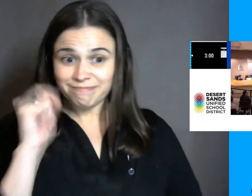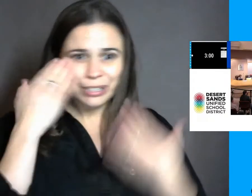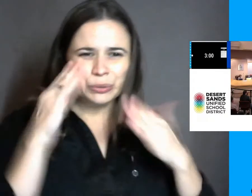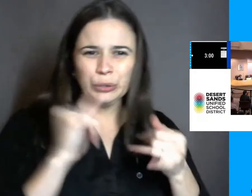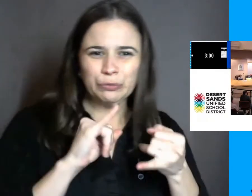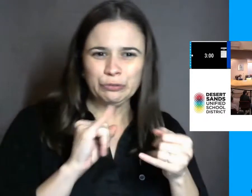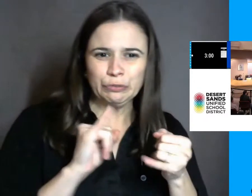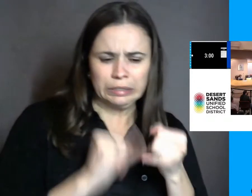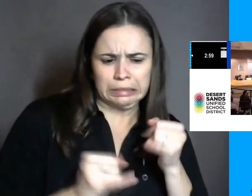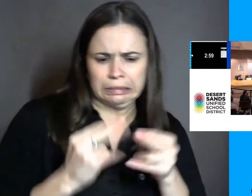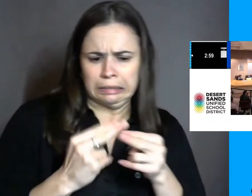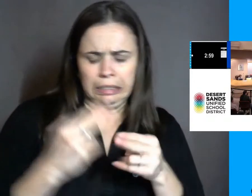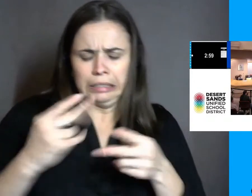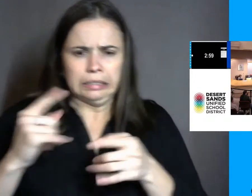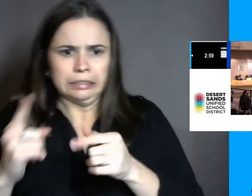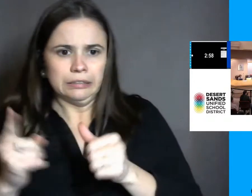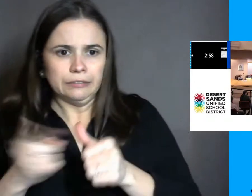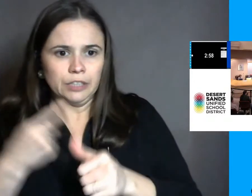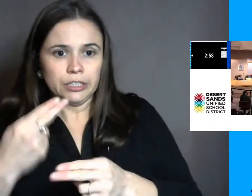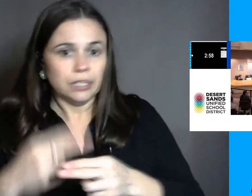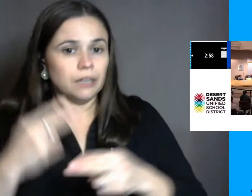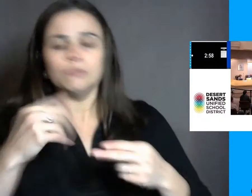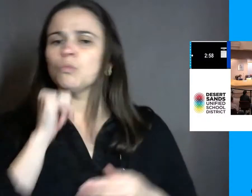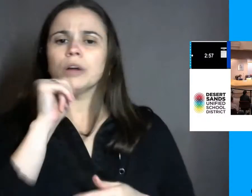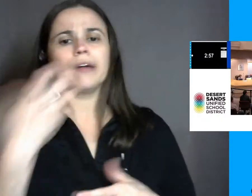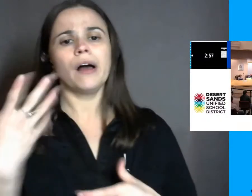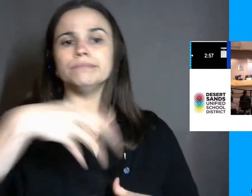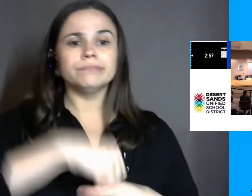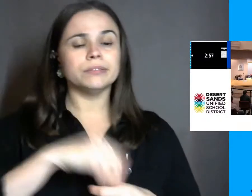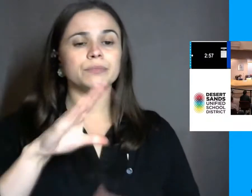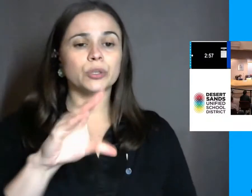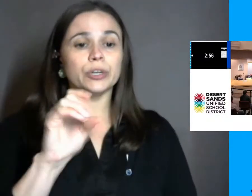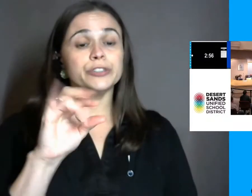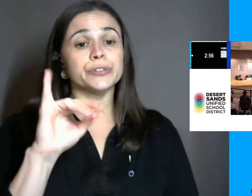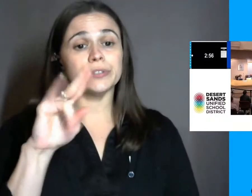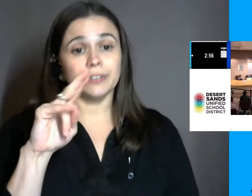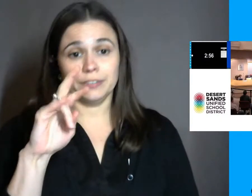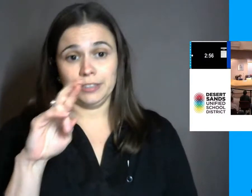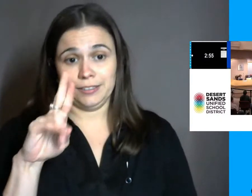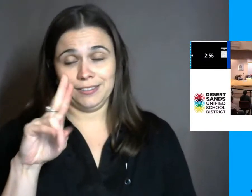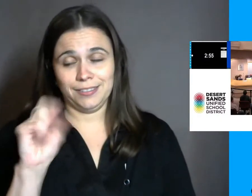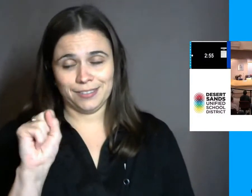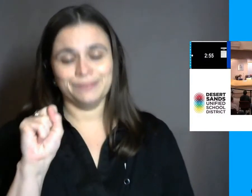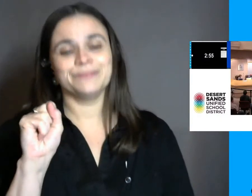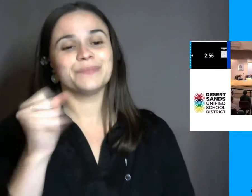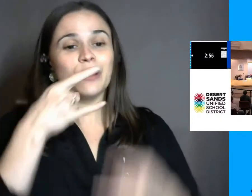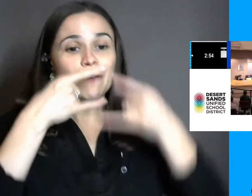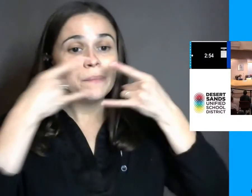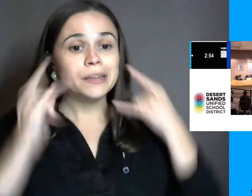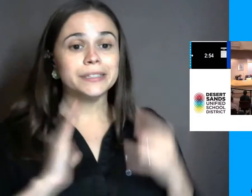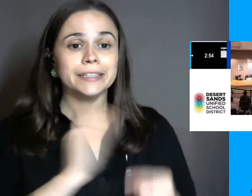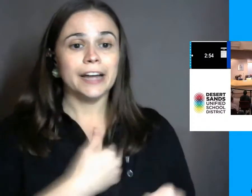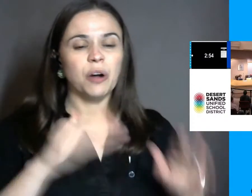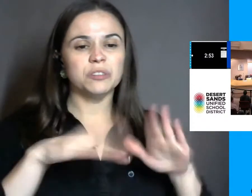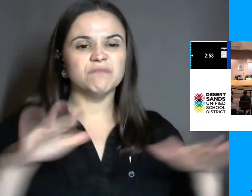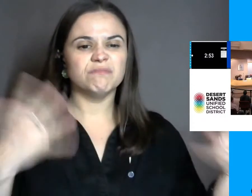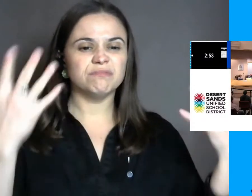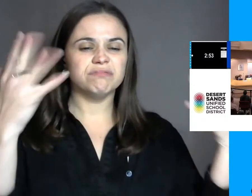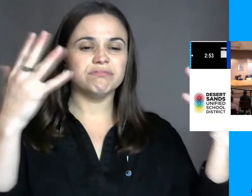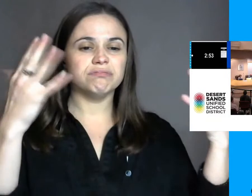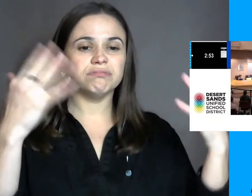We are no longer participating in your circus of masking our children. The jig is up. We're standing up for our